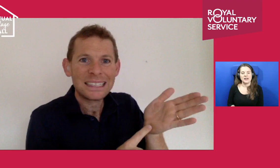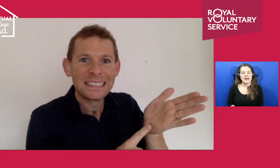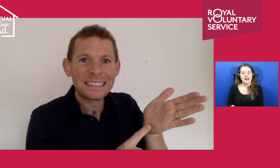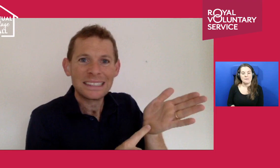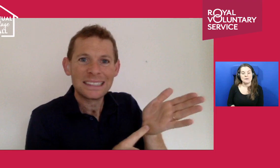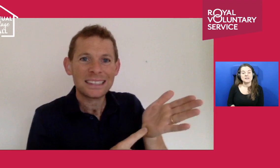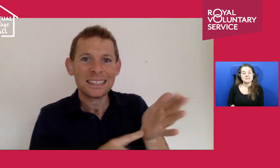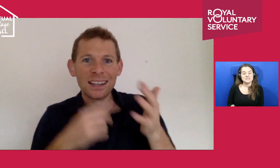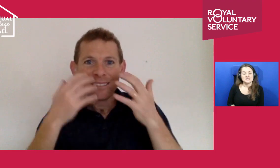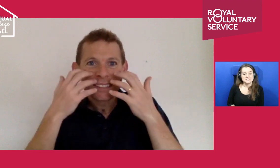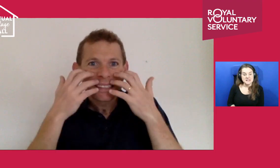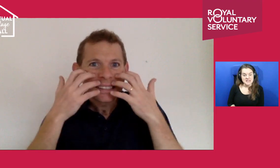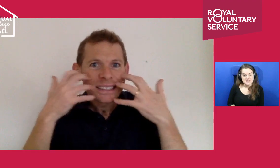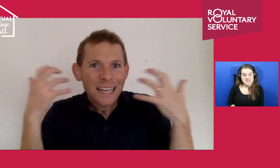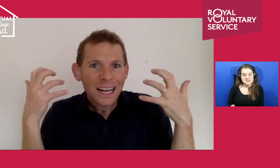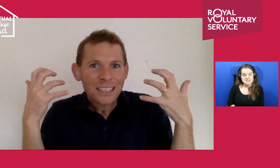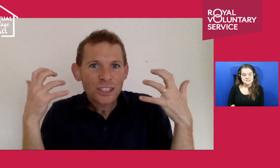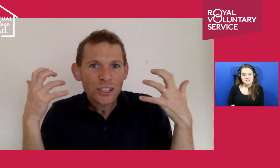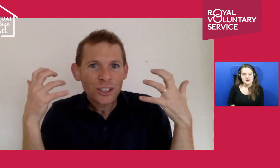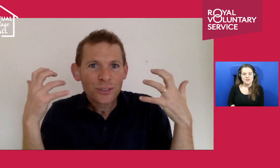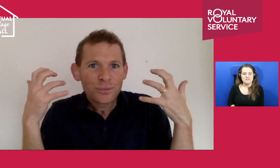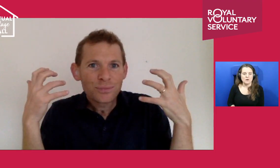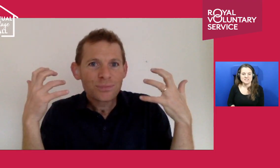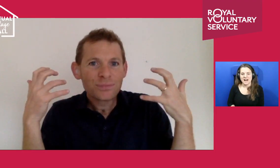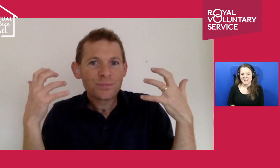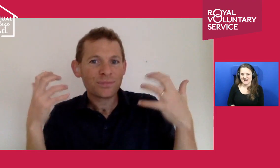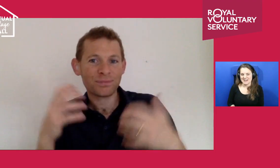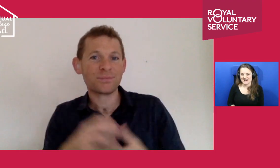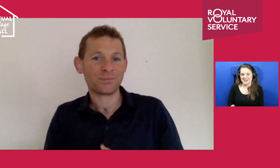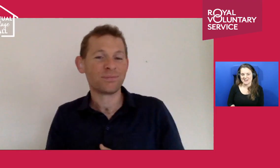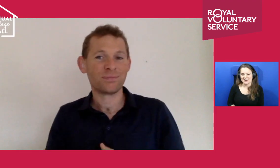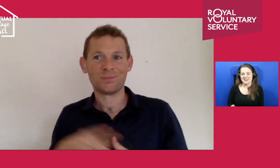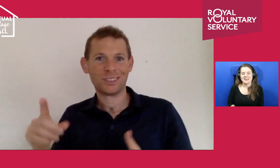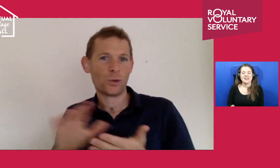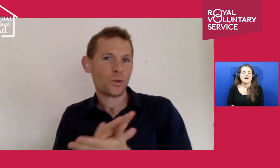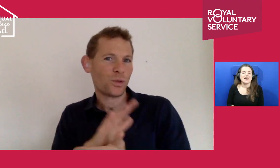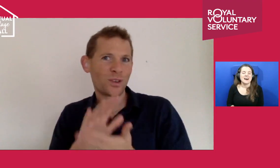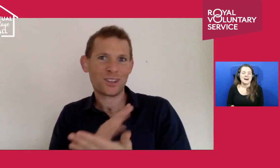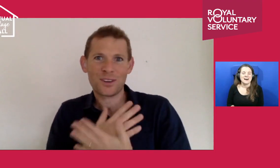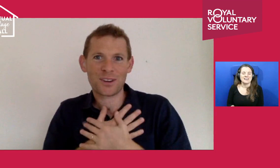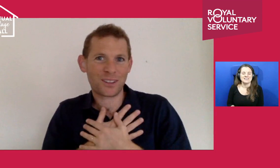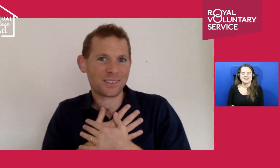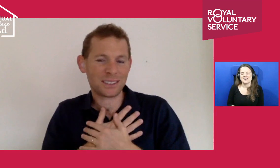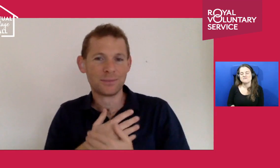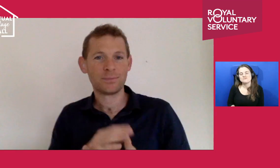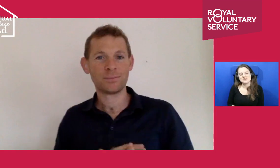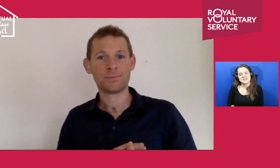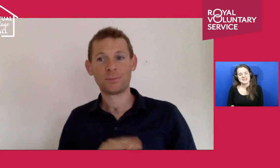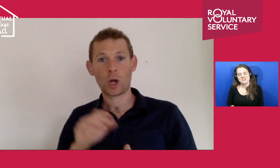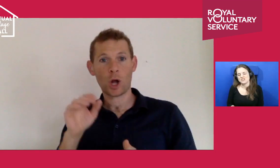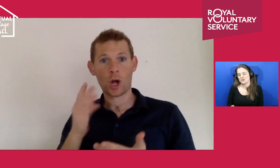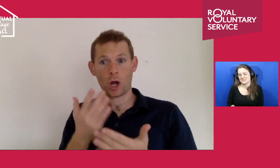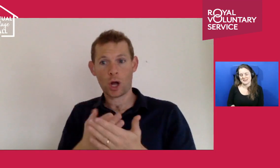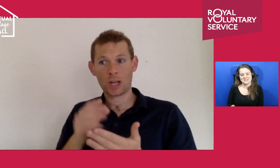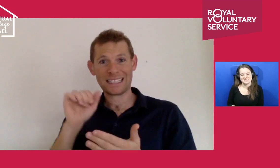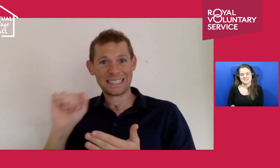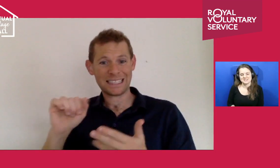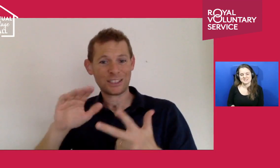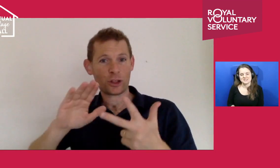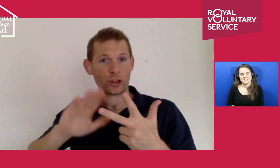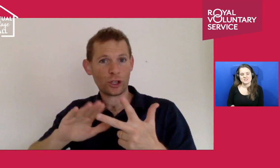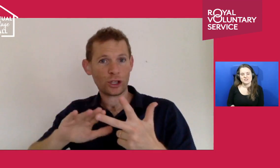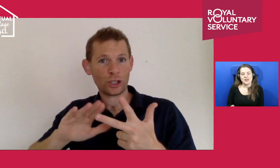example, T for tiger. And he really enjoyed